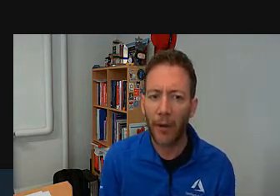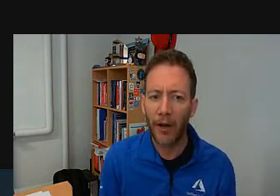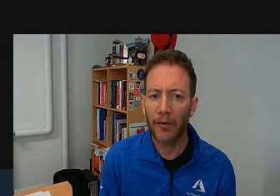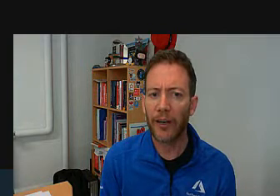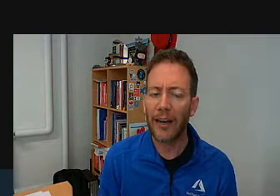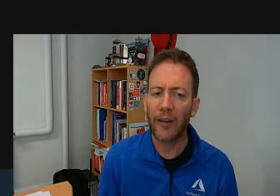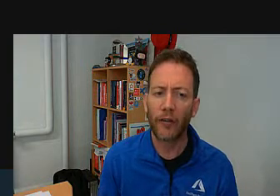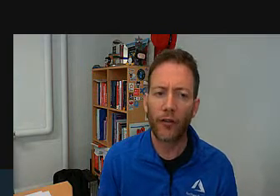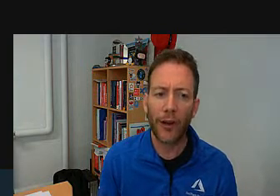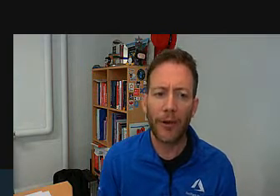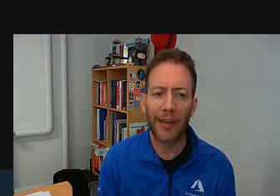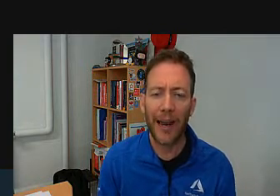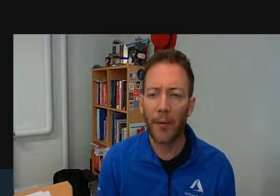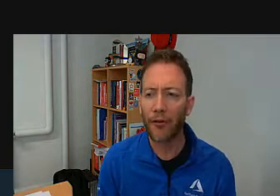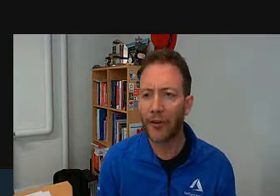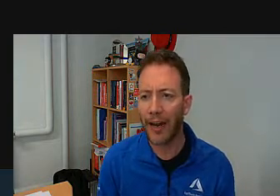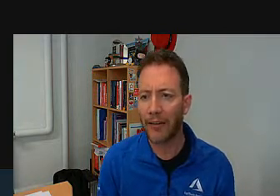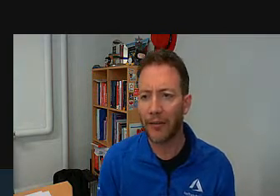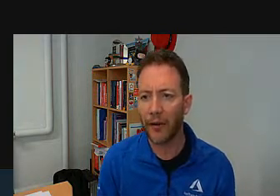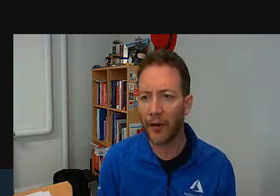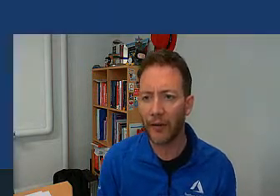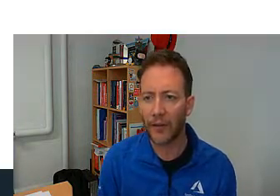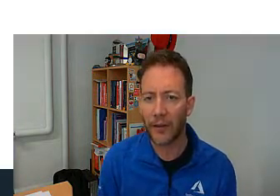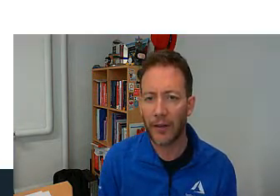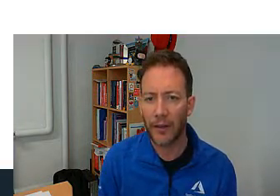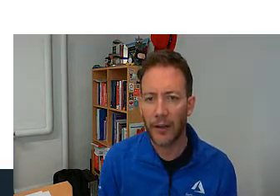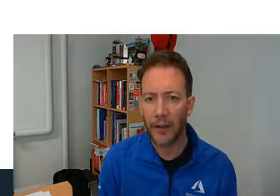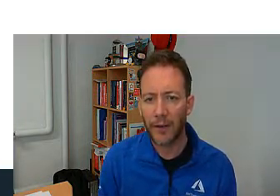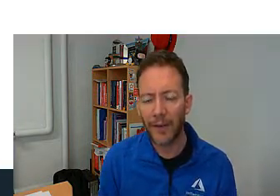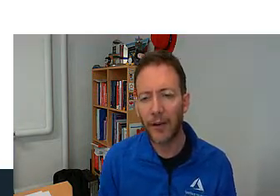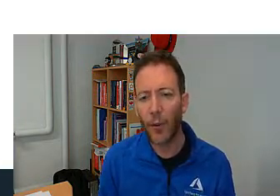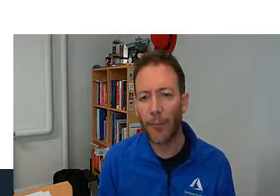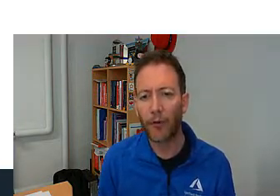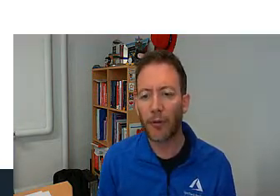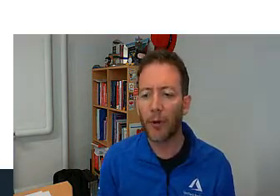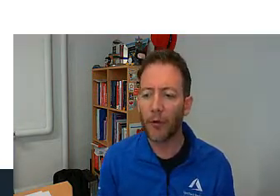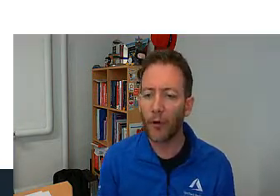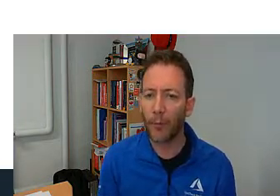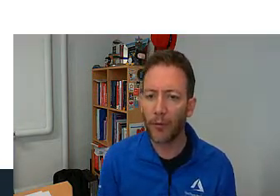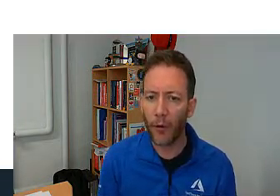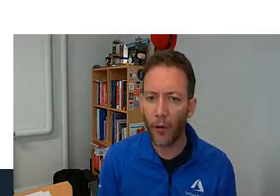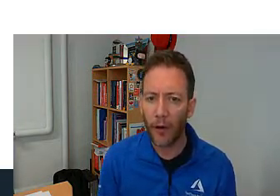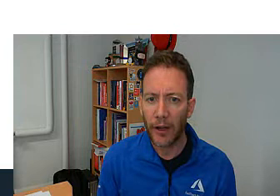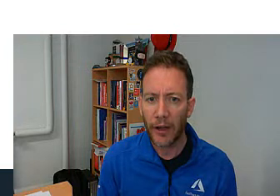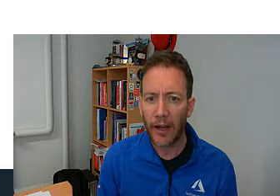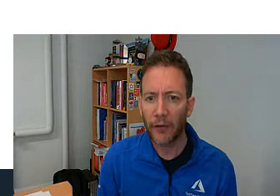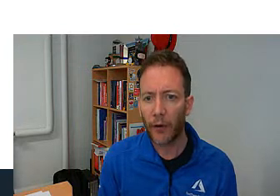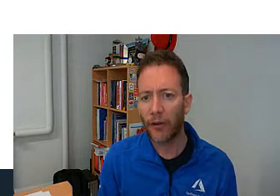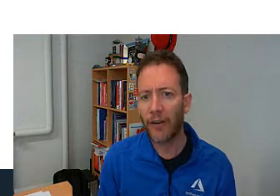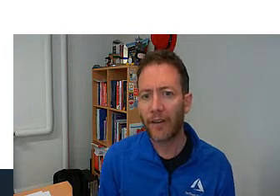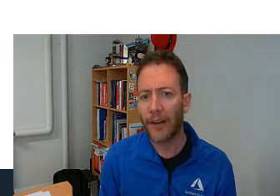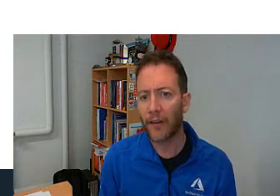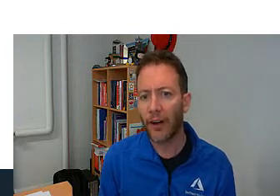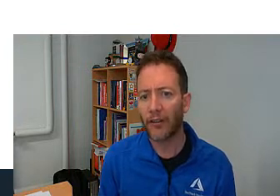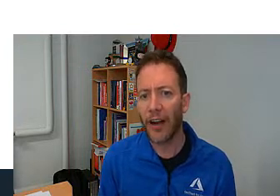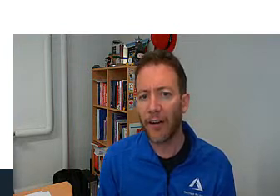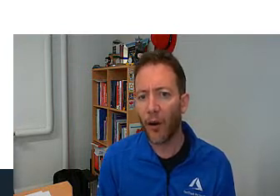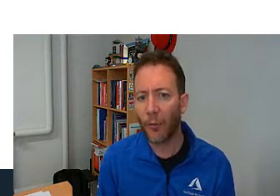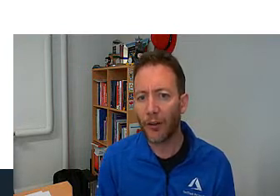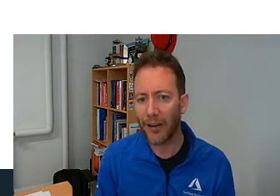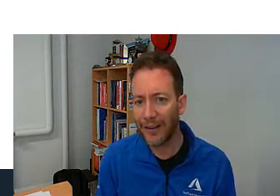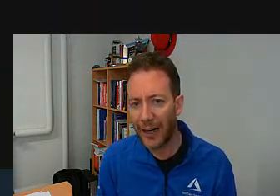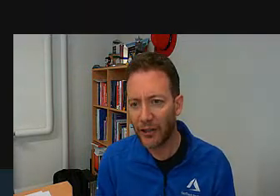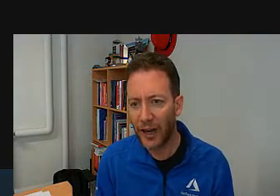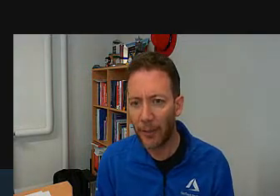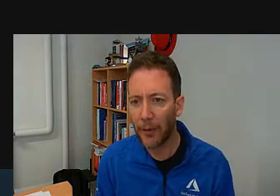hub so that it can stream the telemetry to that device. Now this is the web stream that we saw before, and of course you can see it's got a generic